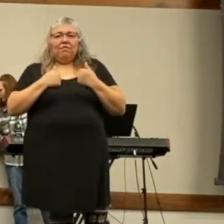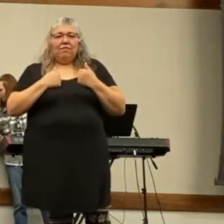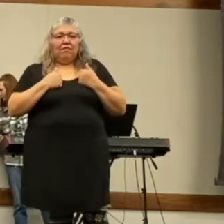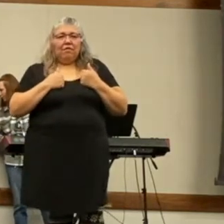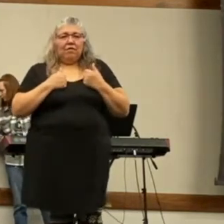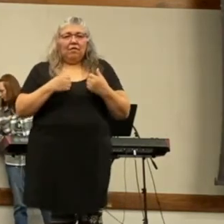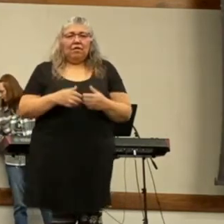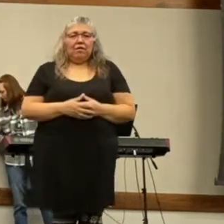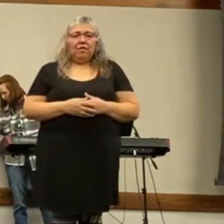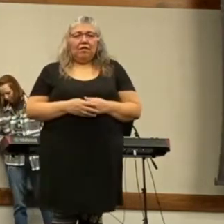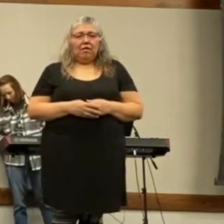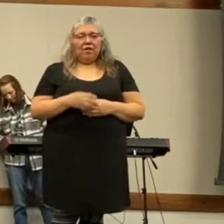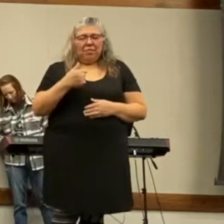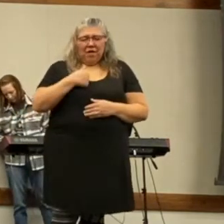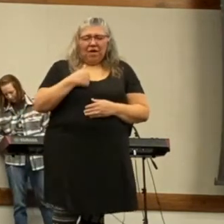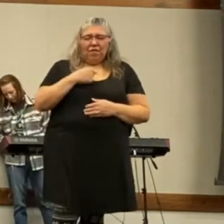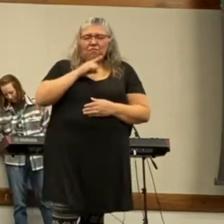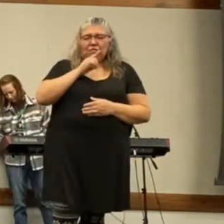I really that important?